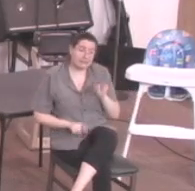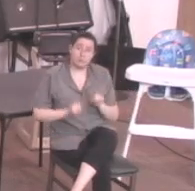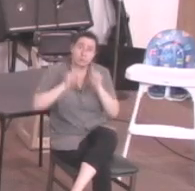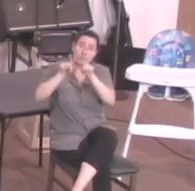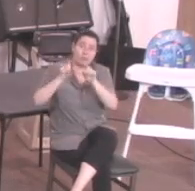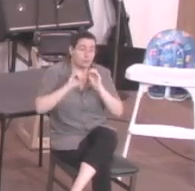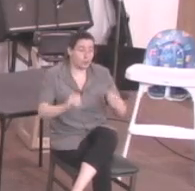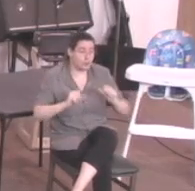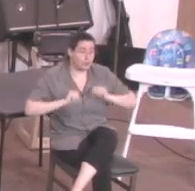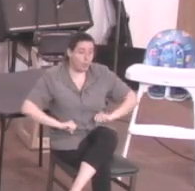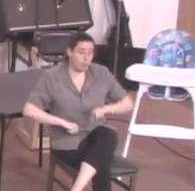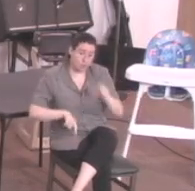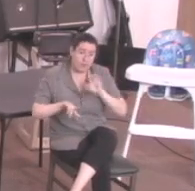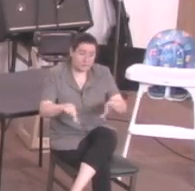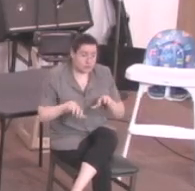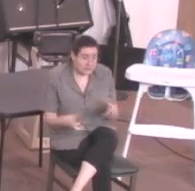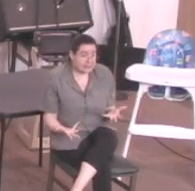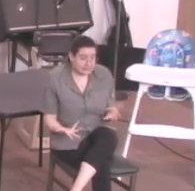there.